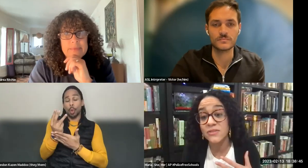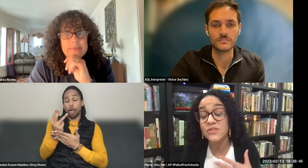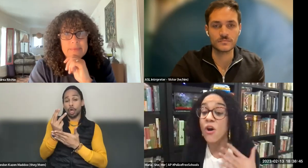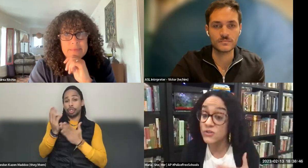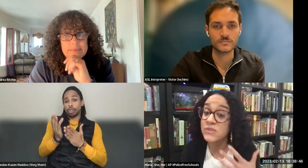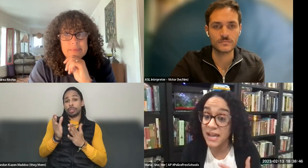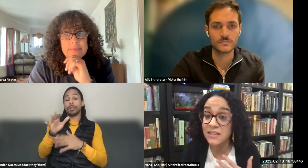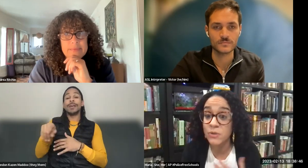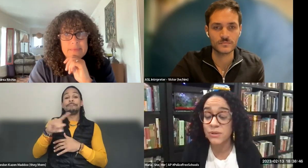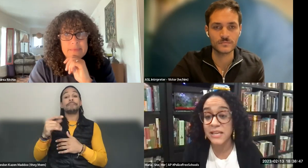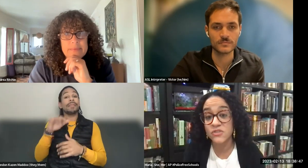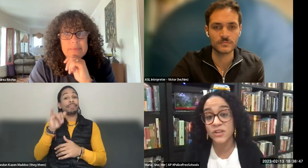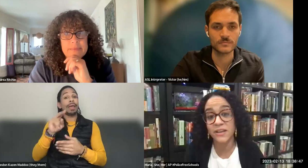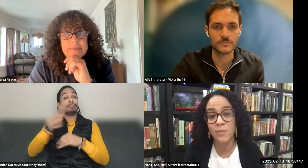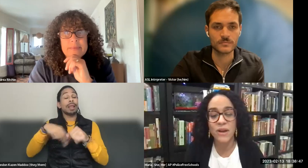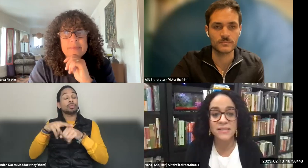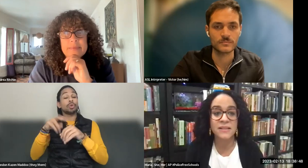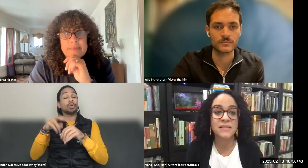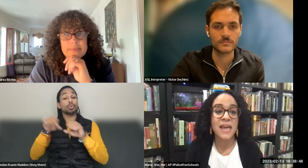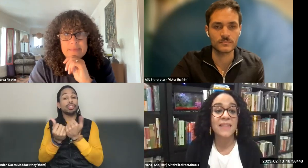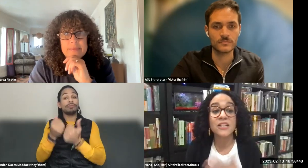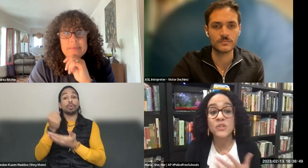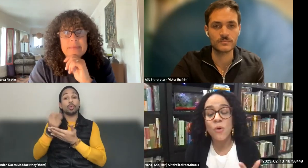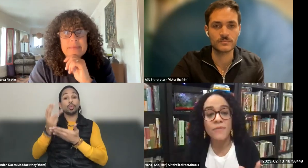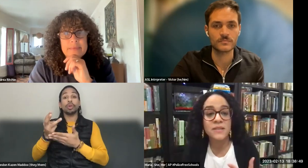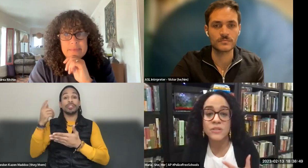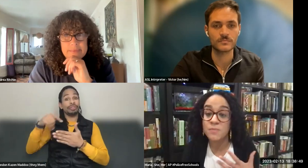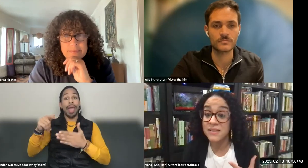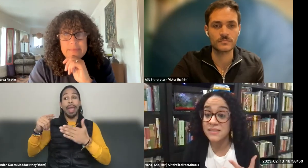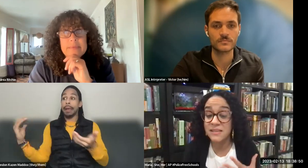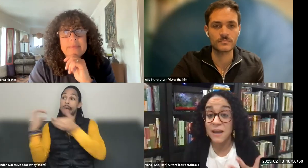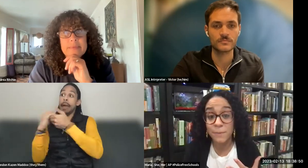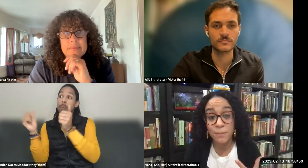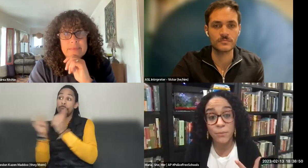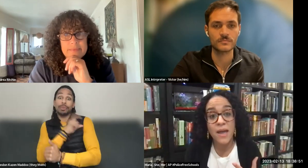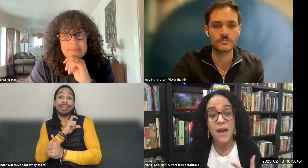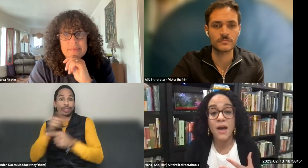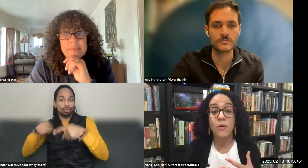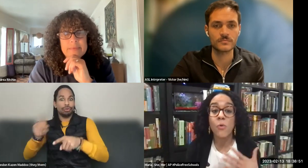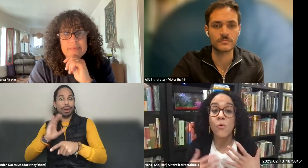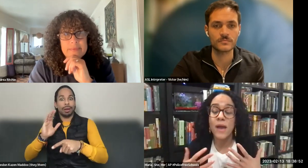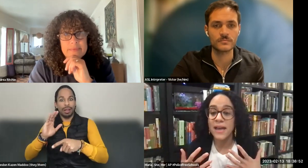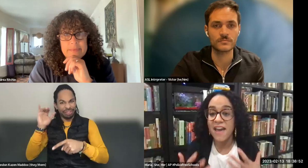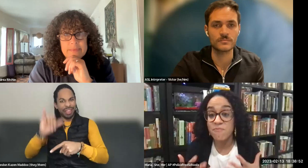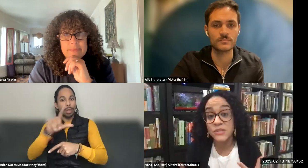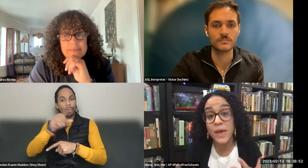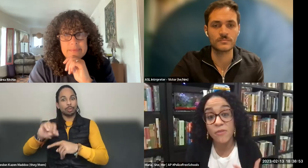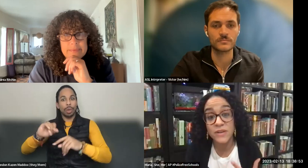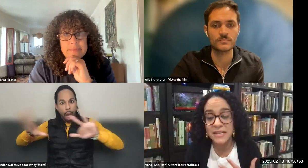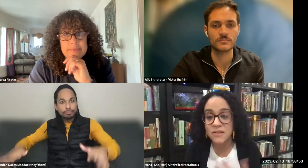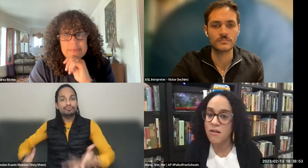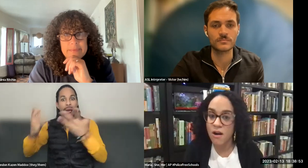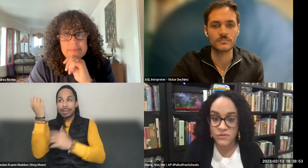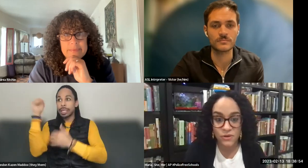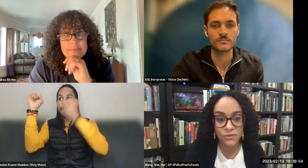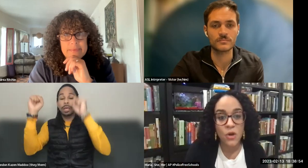School Counselors also sided with police during the uprisings, and that too often responses to young people who have mental health